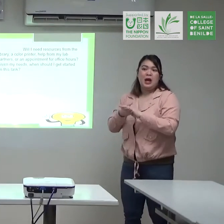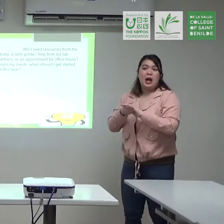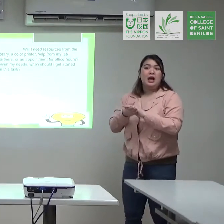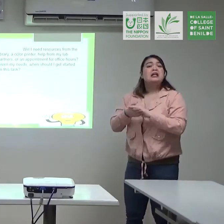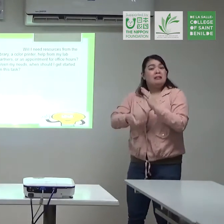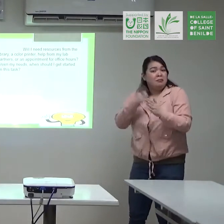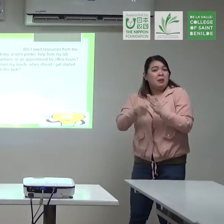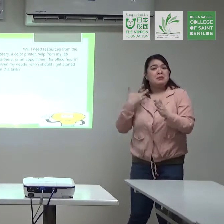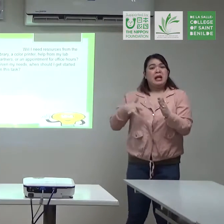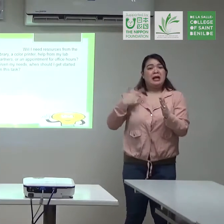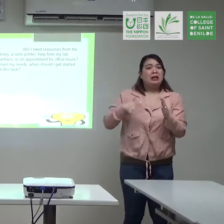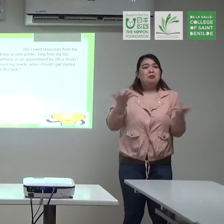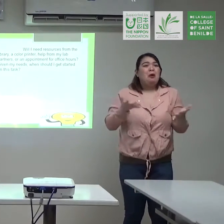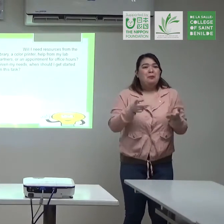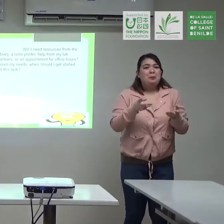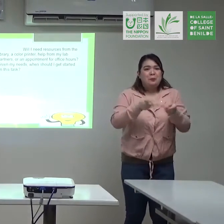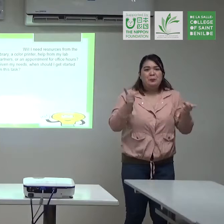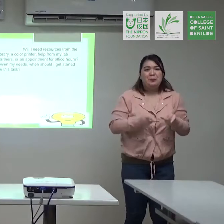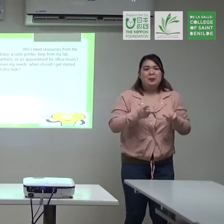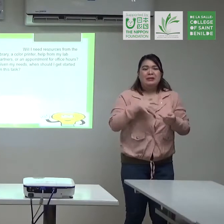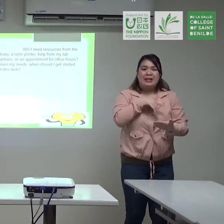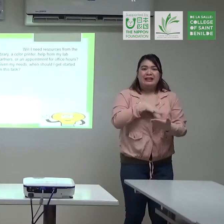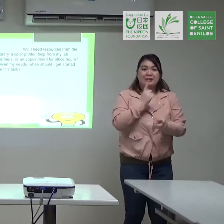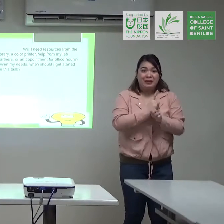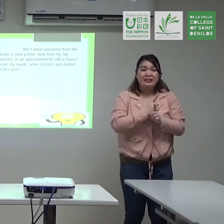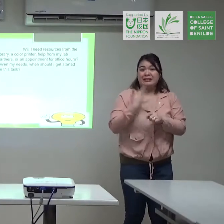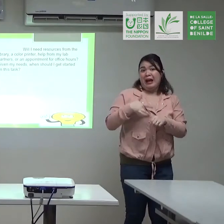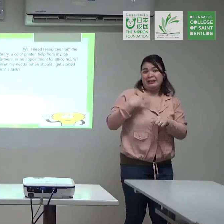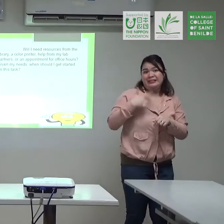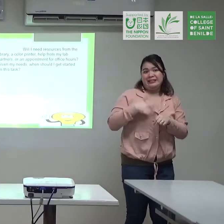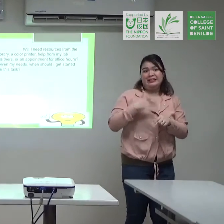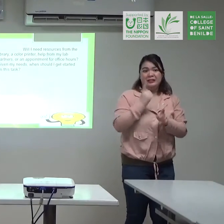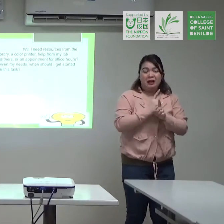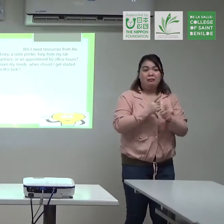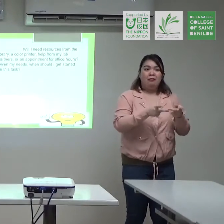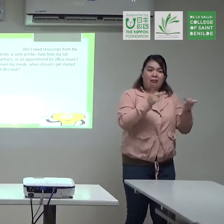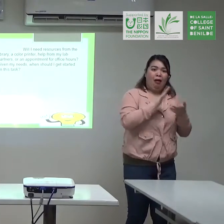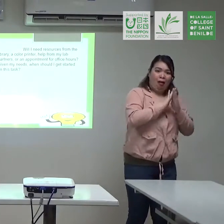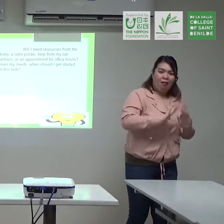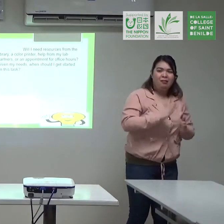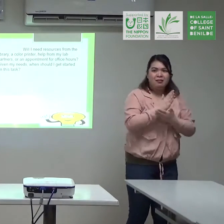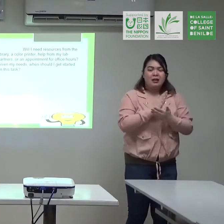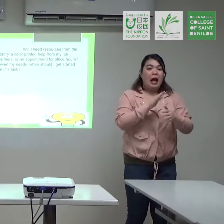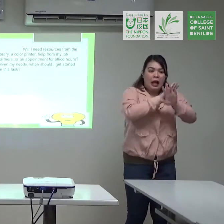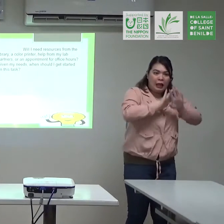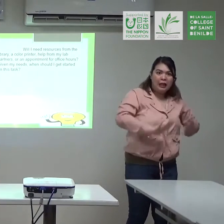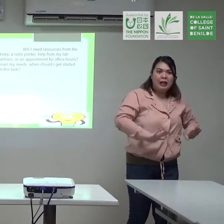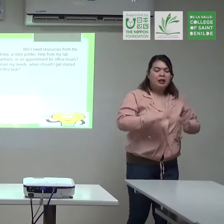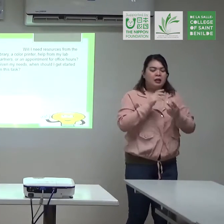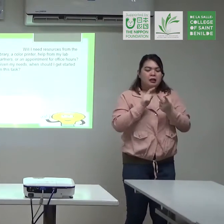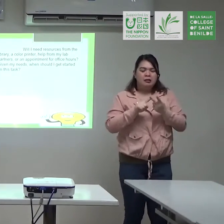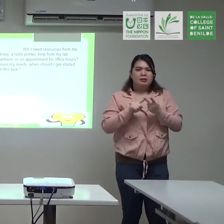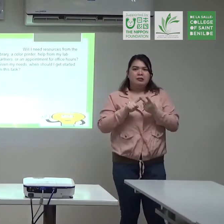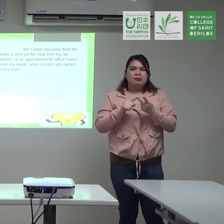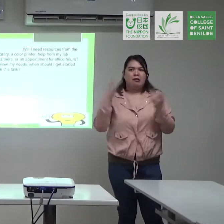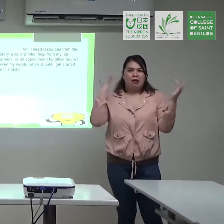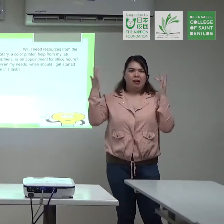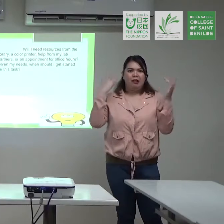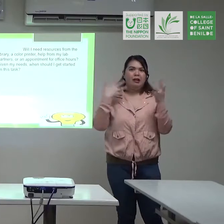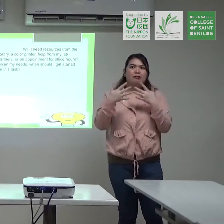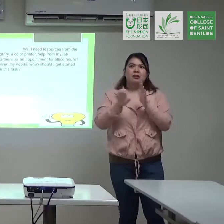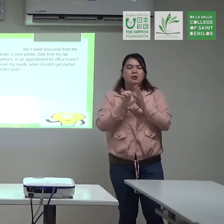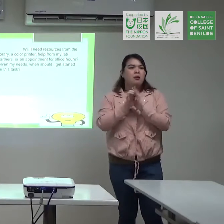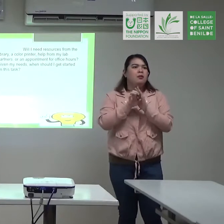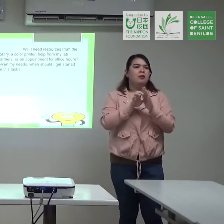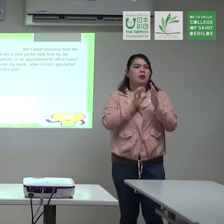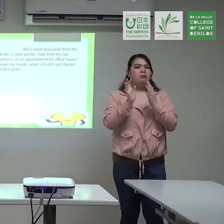learning, ano ba yun? Style ng mga bata doon. Wala sa, nakikita yun, kita mo yung